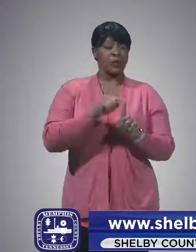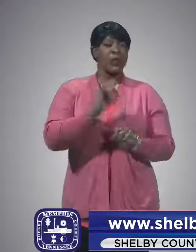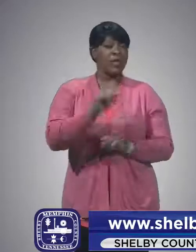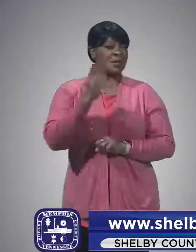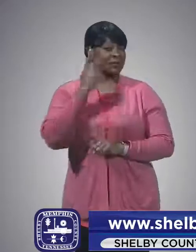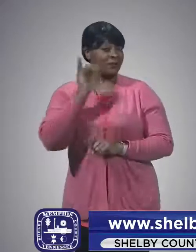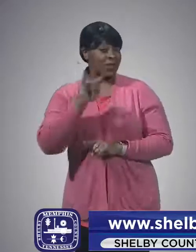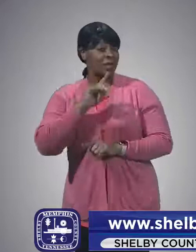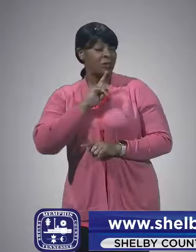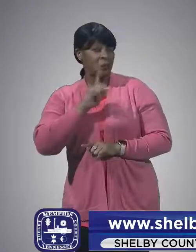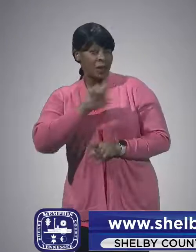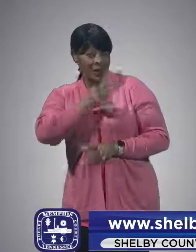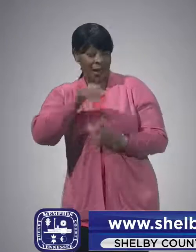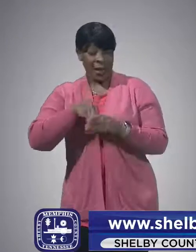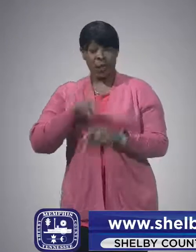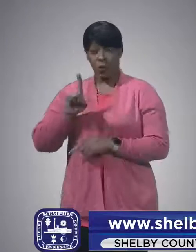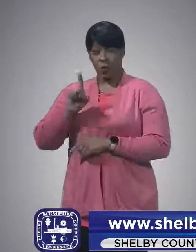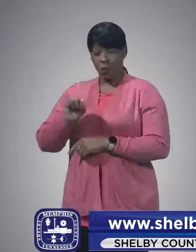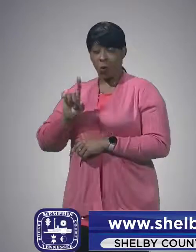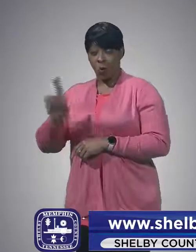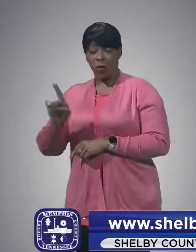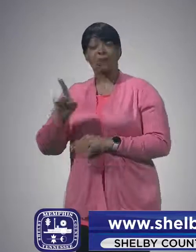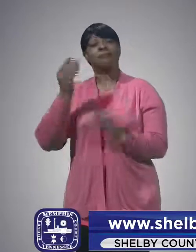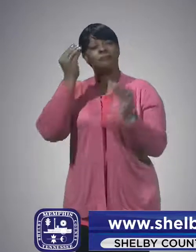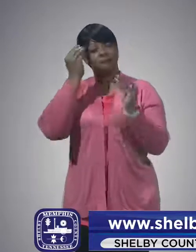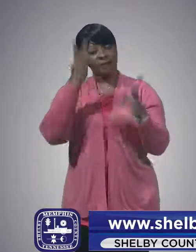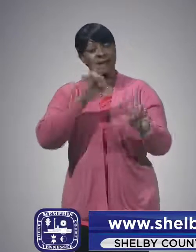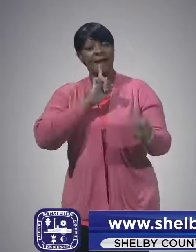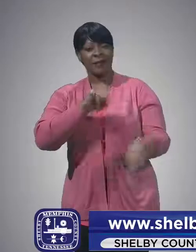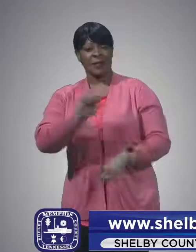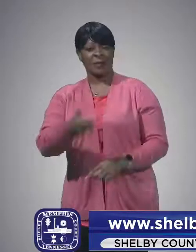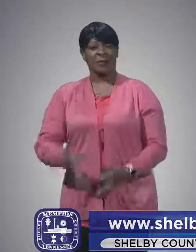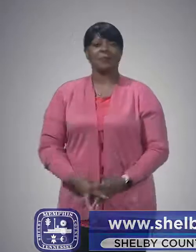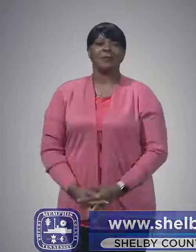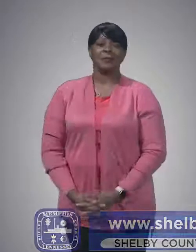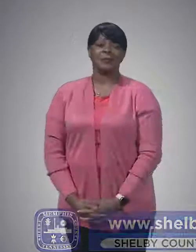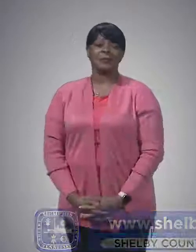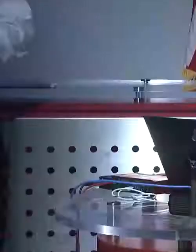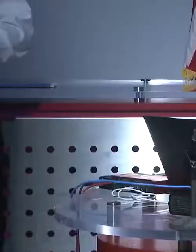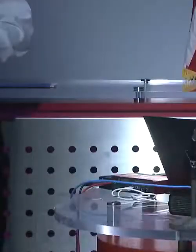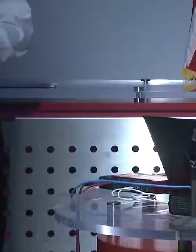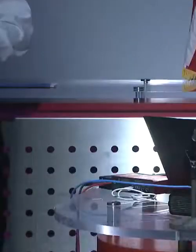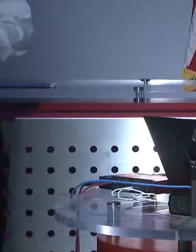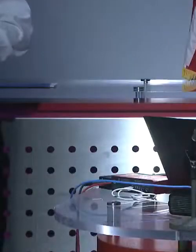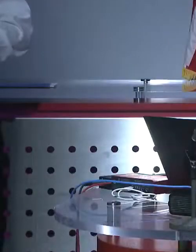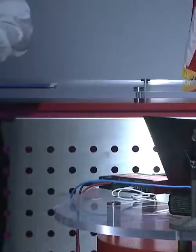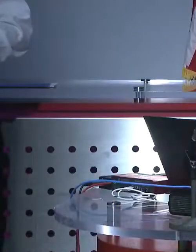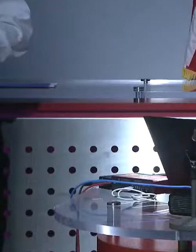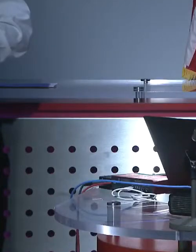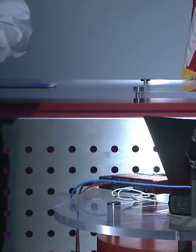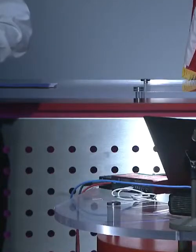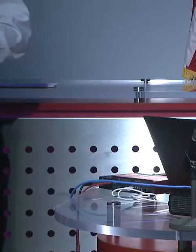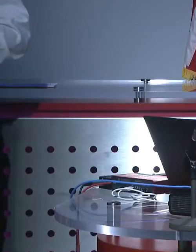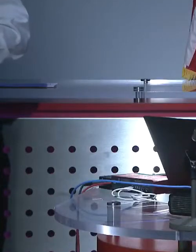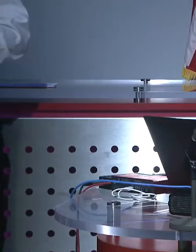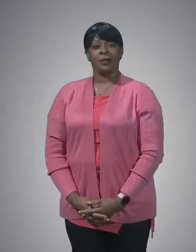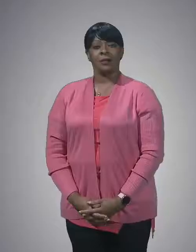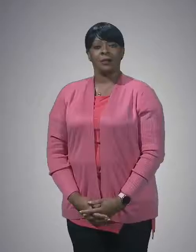see if that's compiled into the 1.1 and get you a follow-up answer. Dominique Dillon, Fox 13.